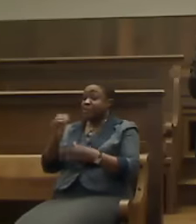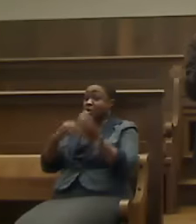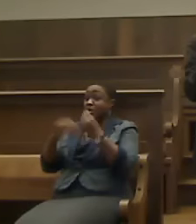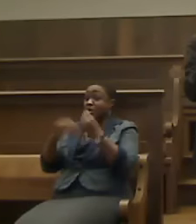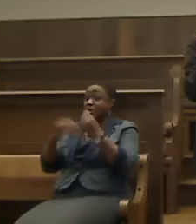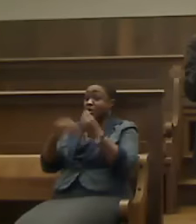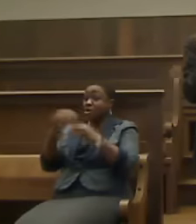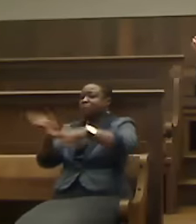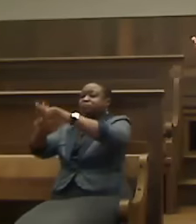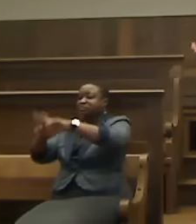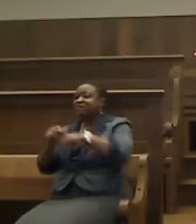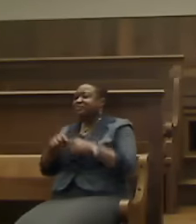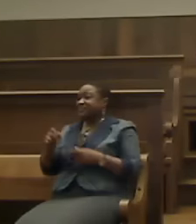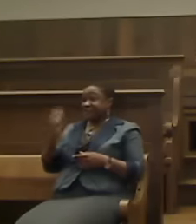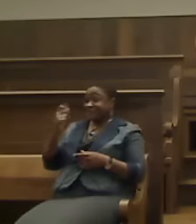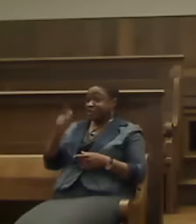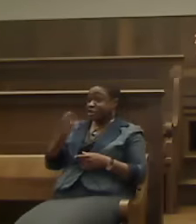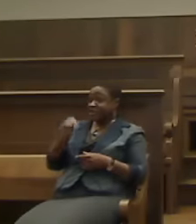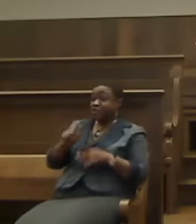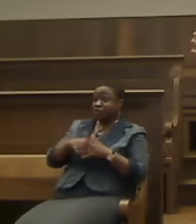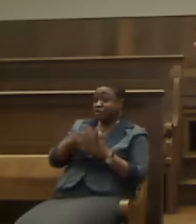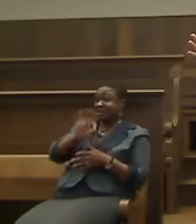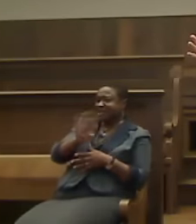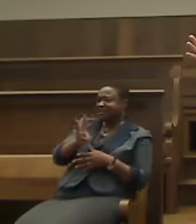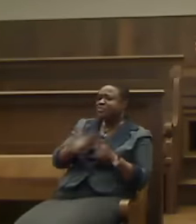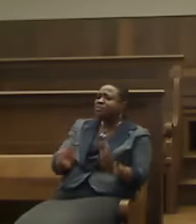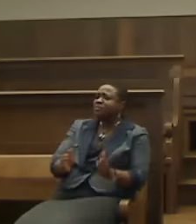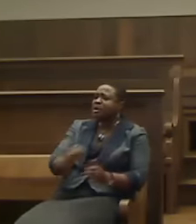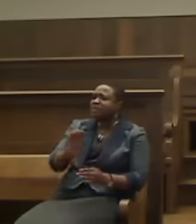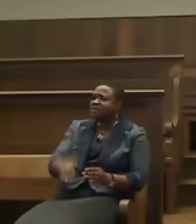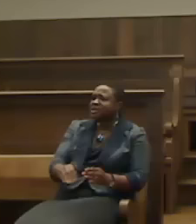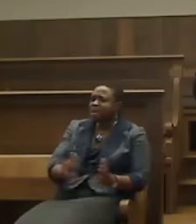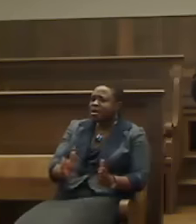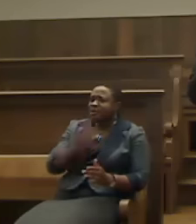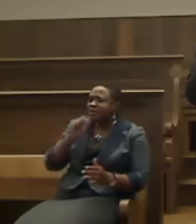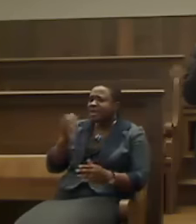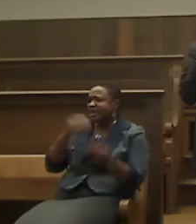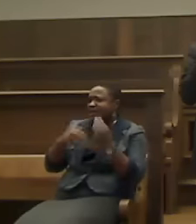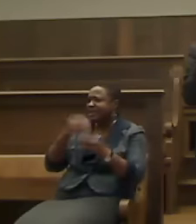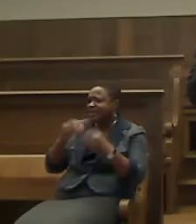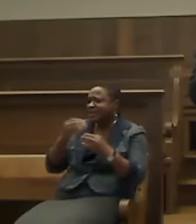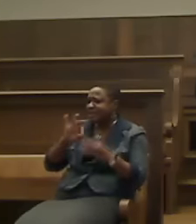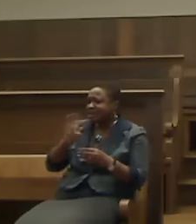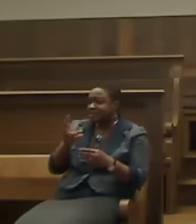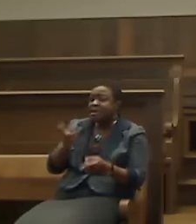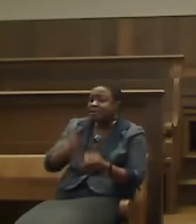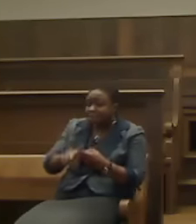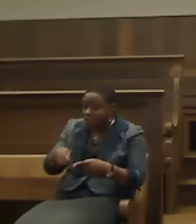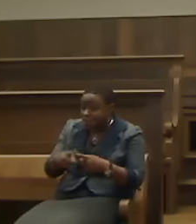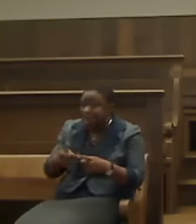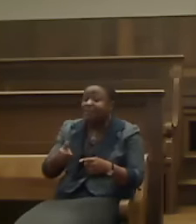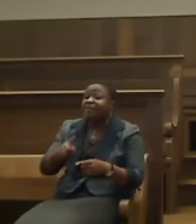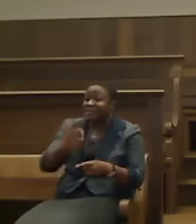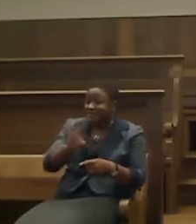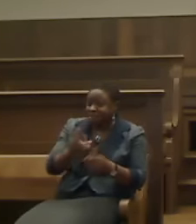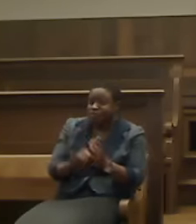mean, we talk about GMOs introduced in 96. It was a pretty small percentage, and we weren't eating it in 96 until the end of the growing season, which is